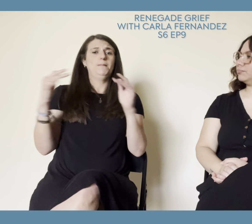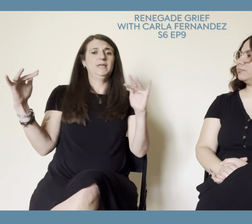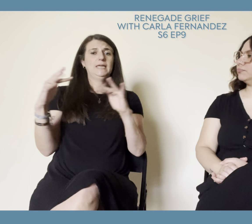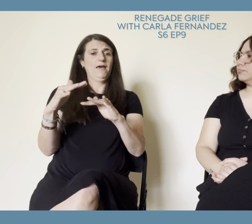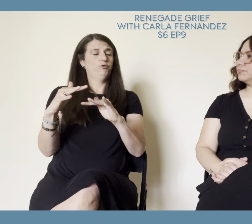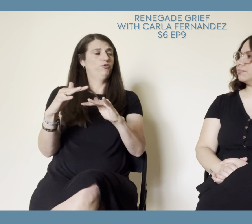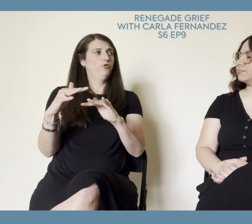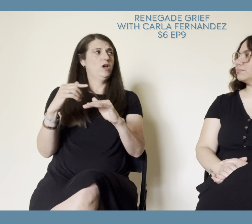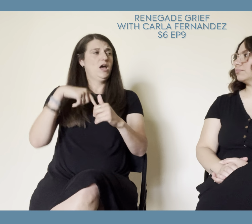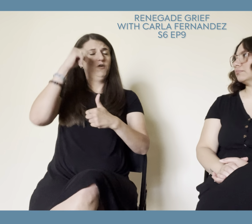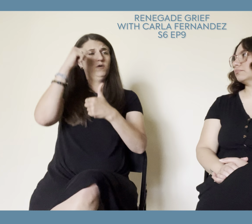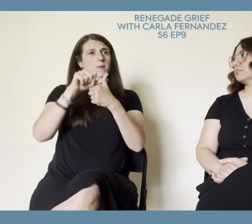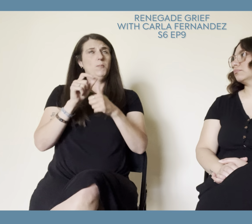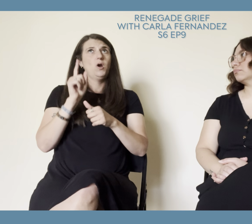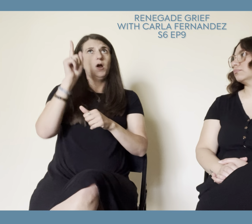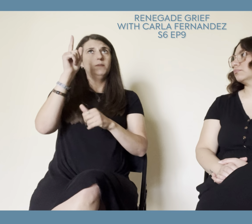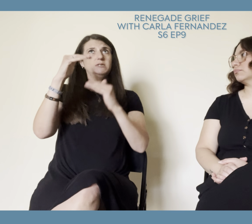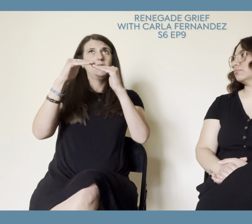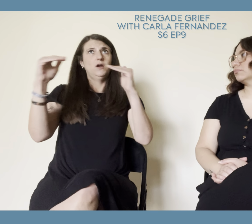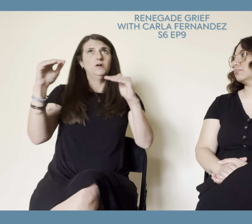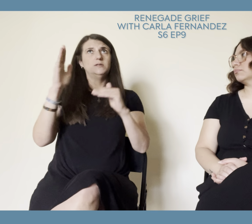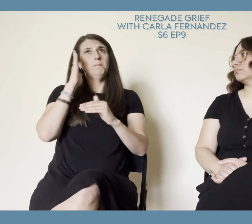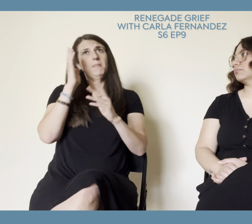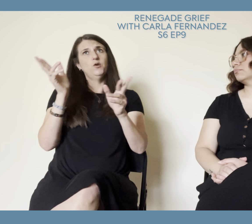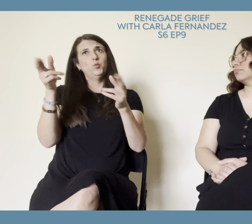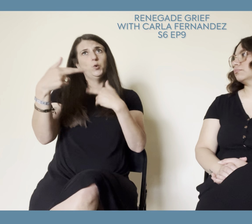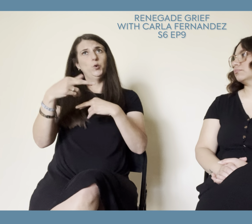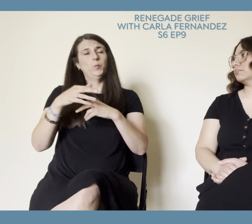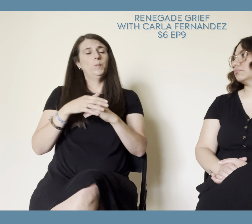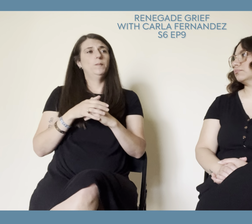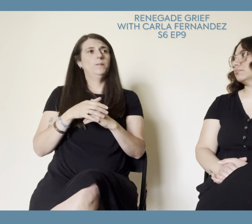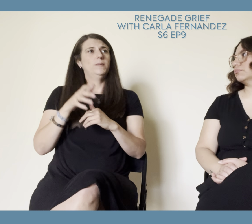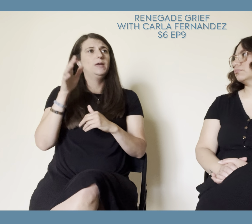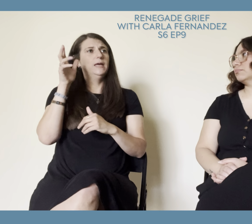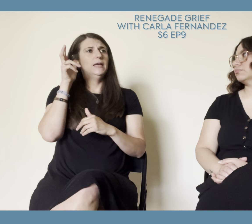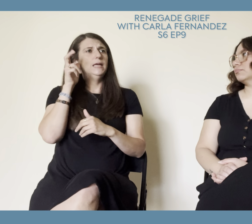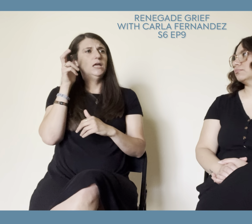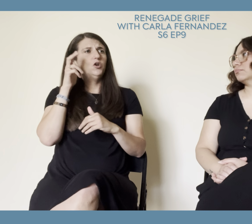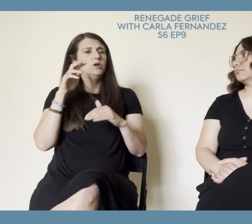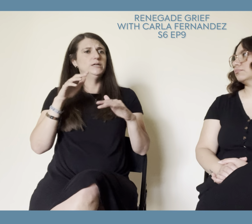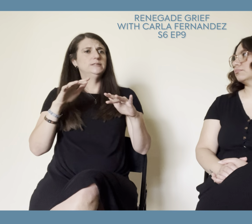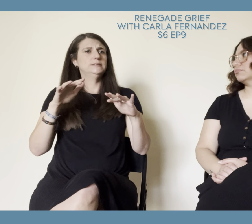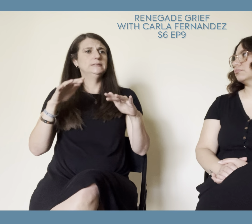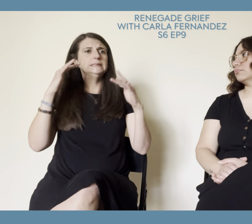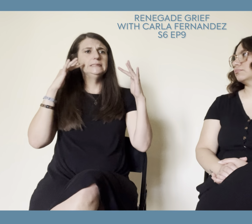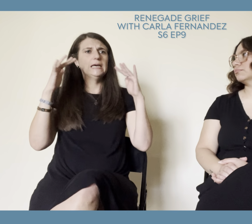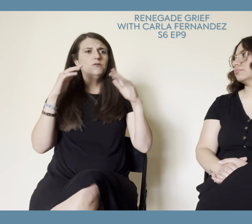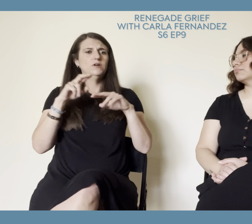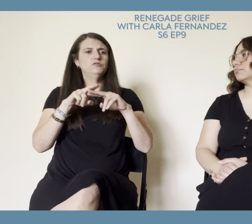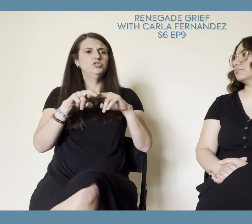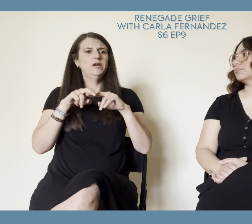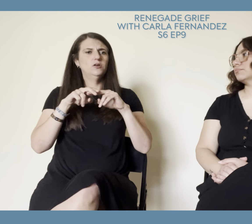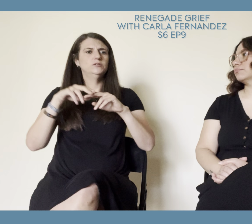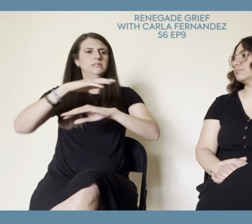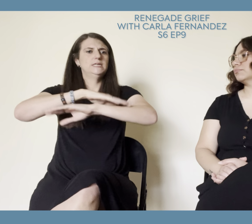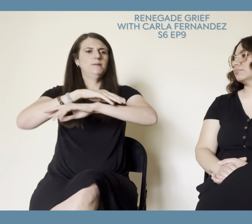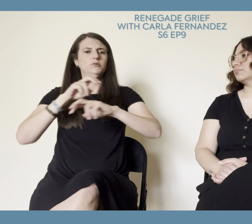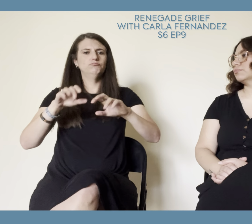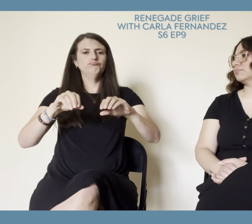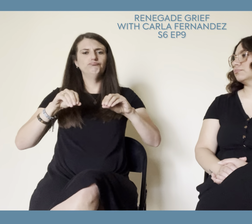being upstairs in his bedroom and hearing the sound of chairs getting pulled out from the dining room table and plates getting set and